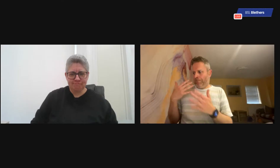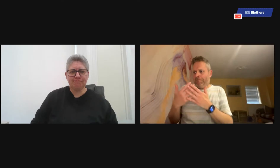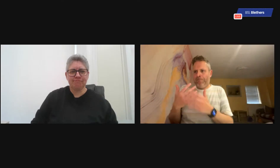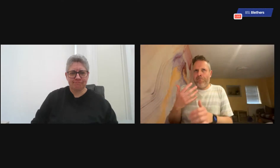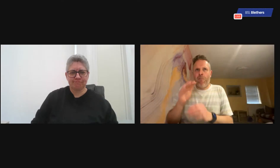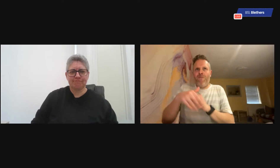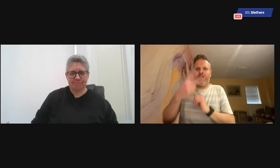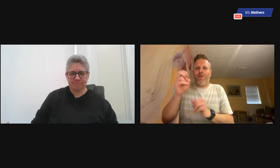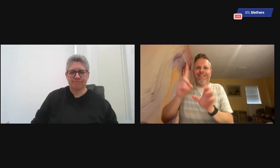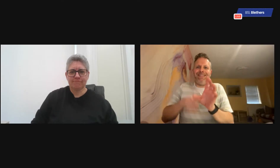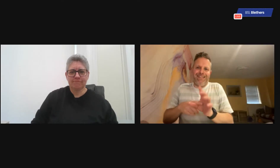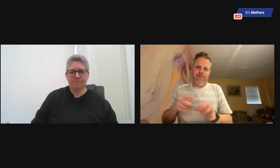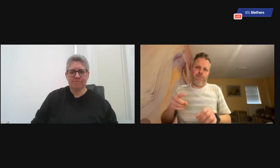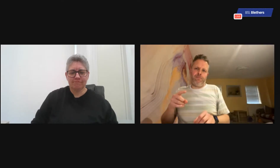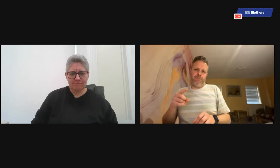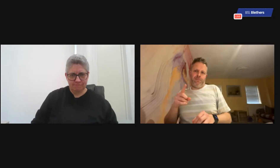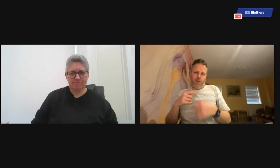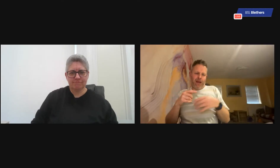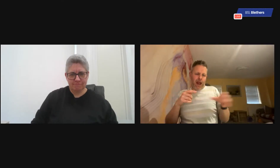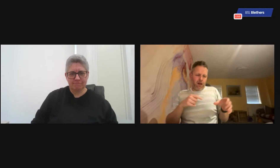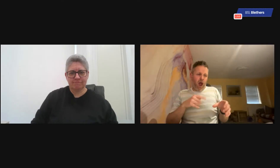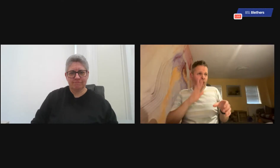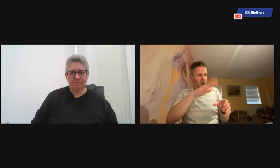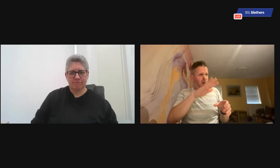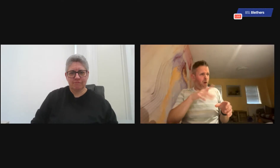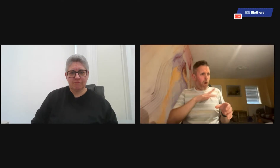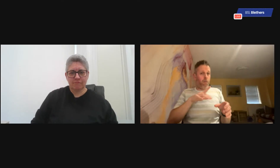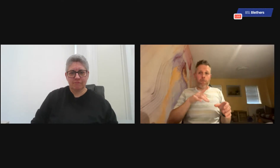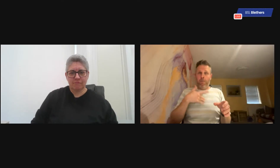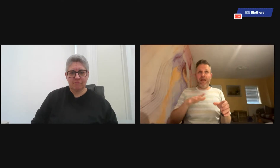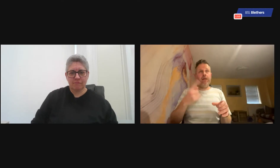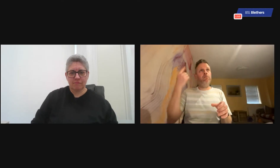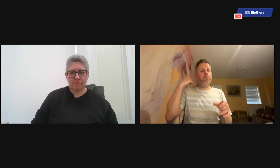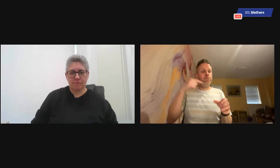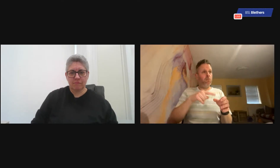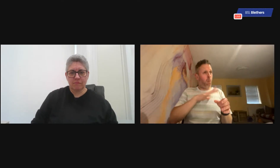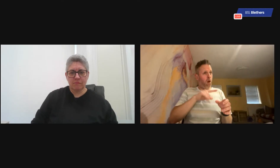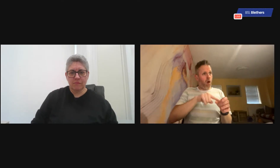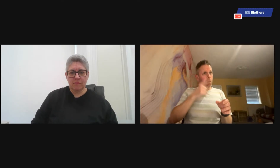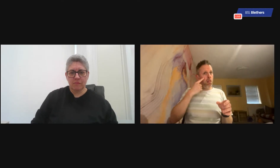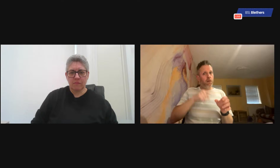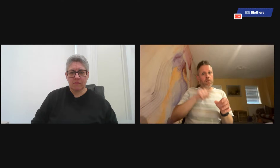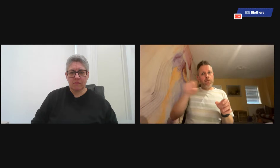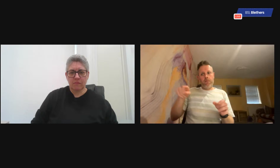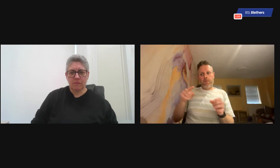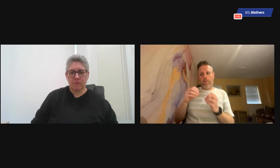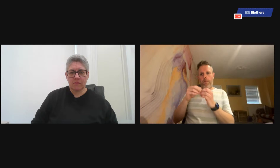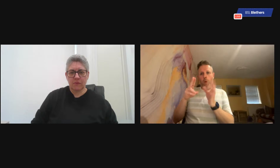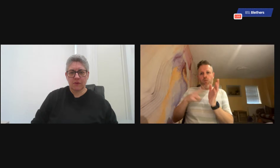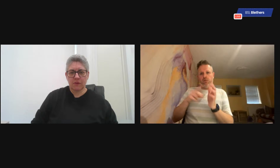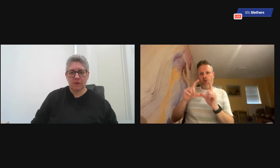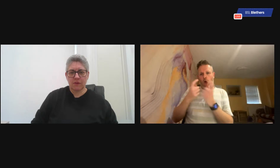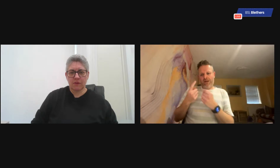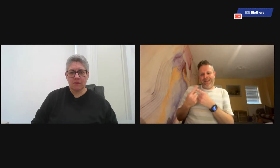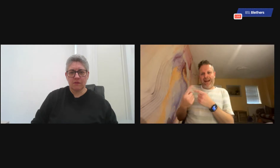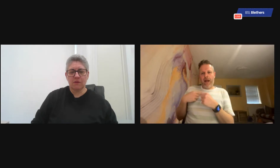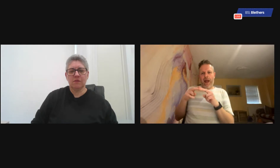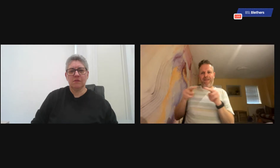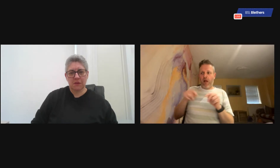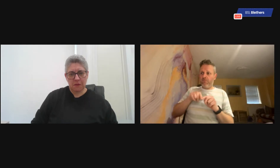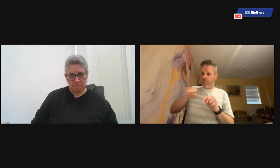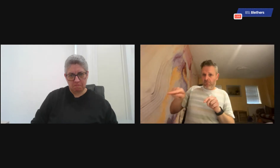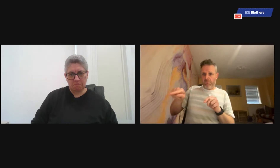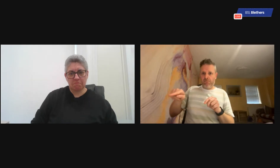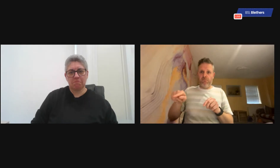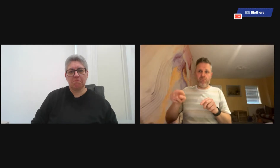or are you allowed to inform that decision? Well, I certainly can give my perspective, I guess. I was a teacher in the past, so I do have